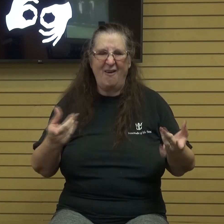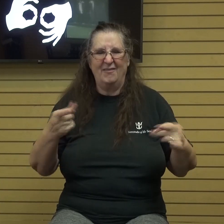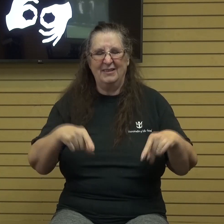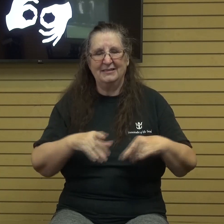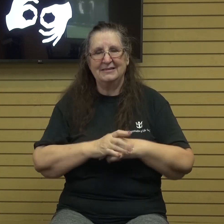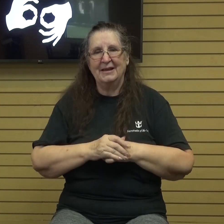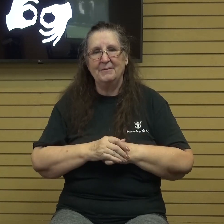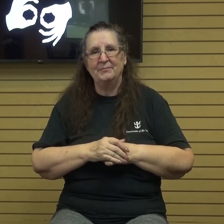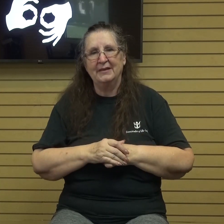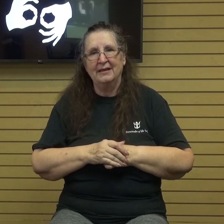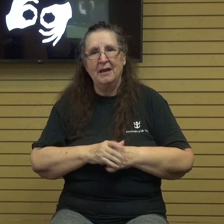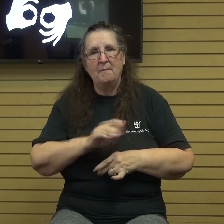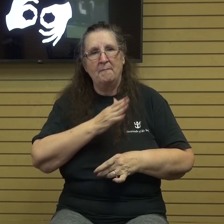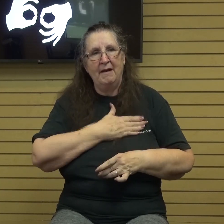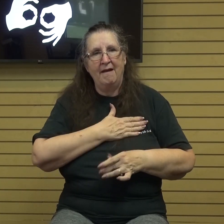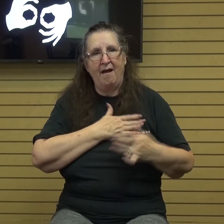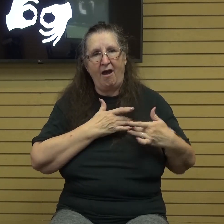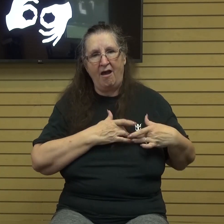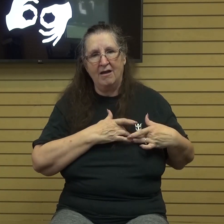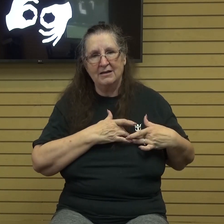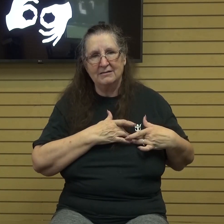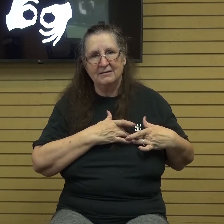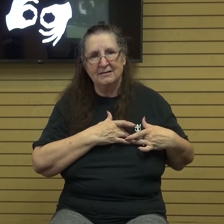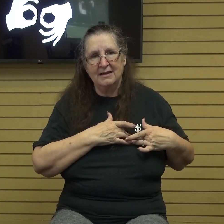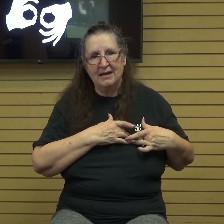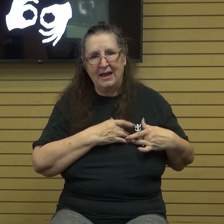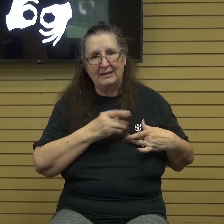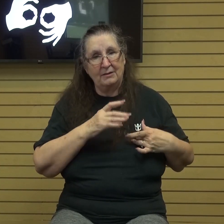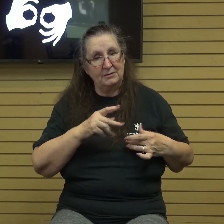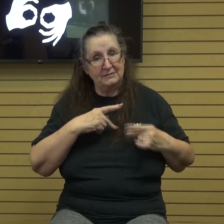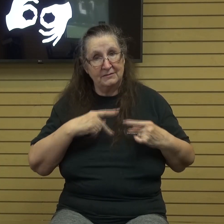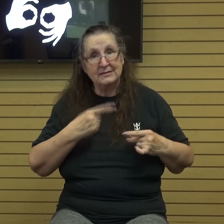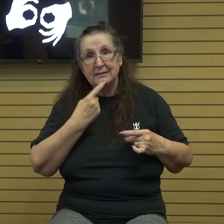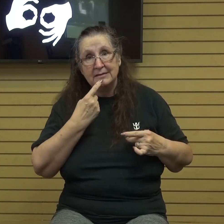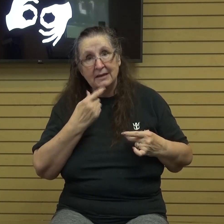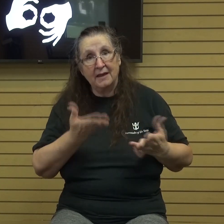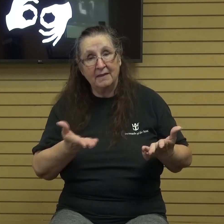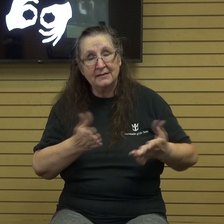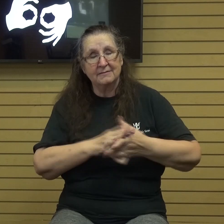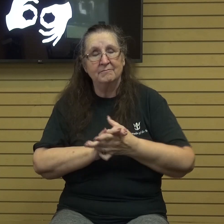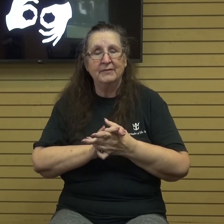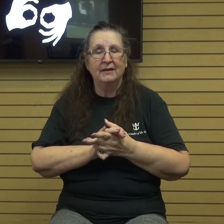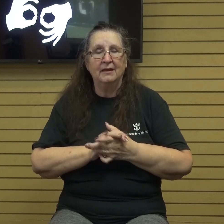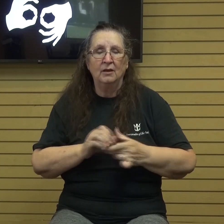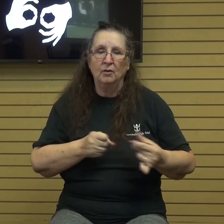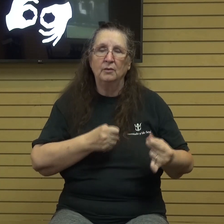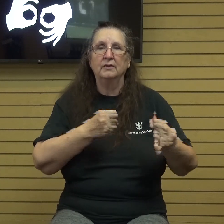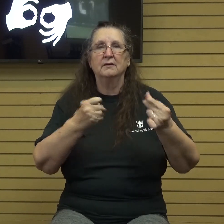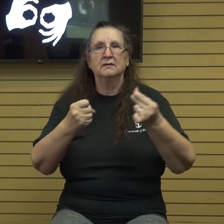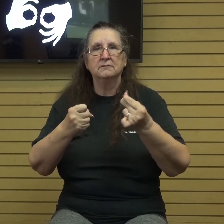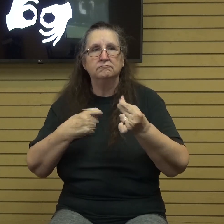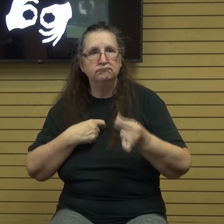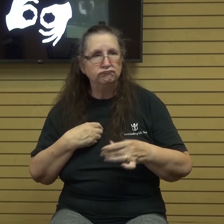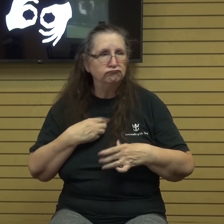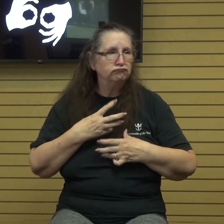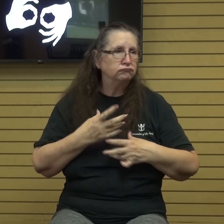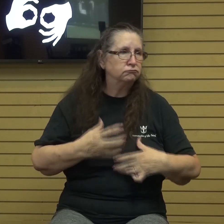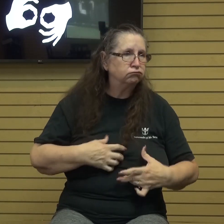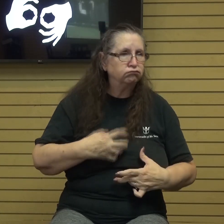plus my attitude. I was physically saying these things. And so we're driving, and I'm just angry and